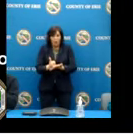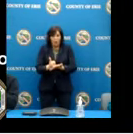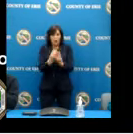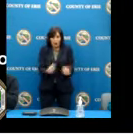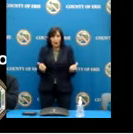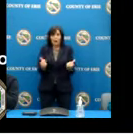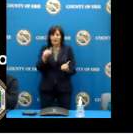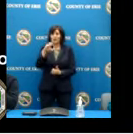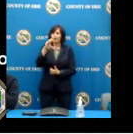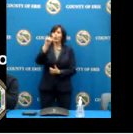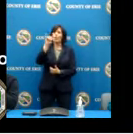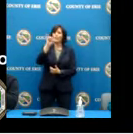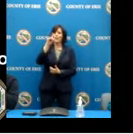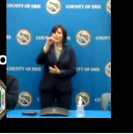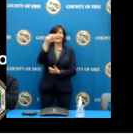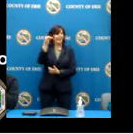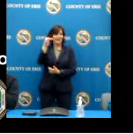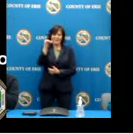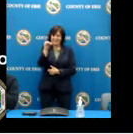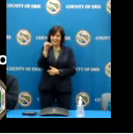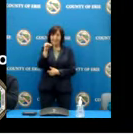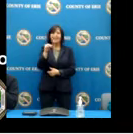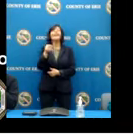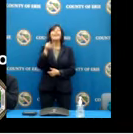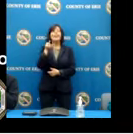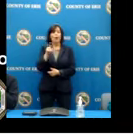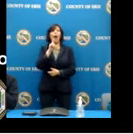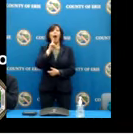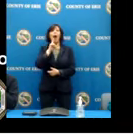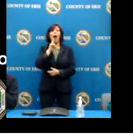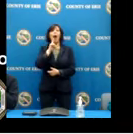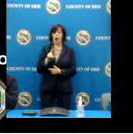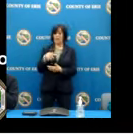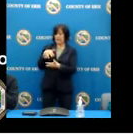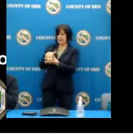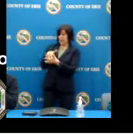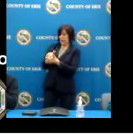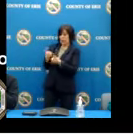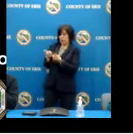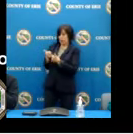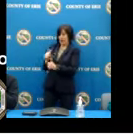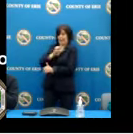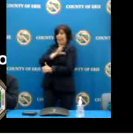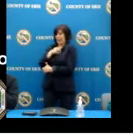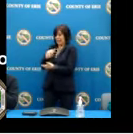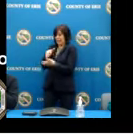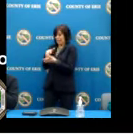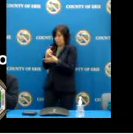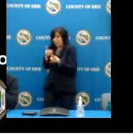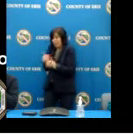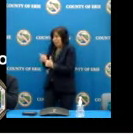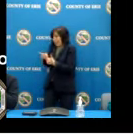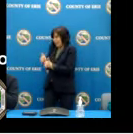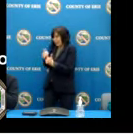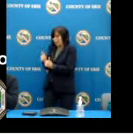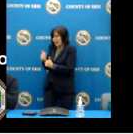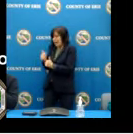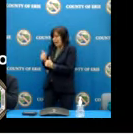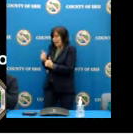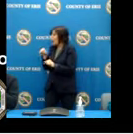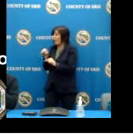cure COVID-19. So there are active clinical trials going on right now, some in Buffalo, that are looking at treating